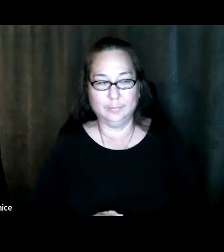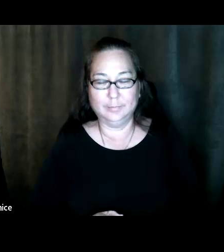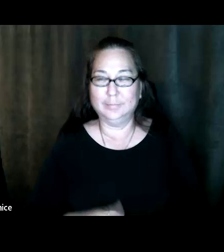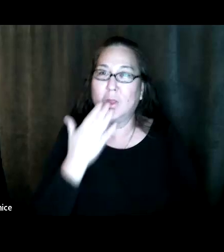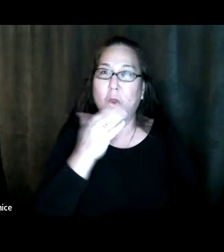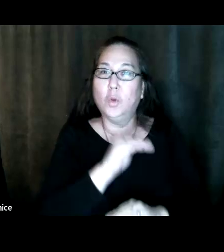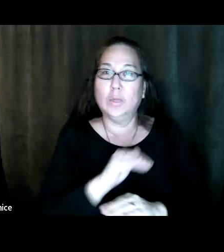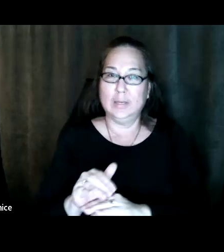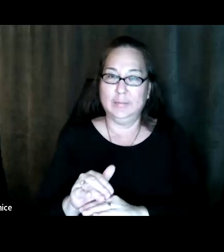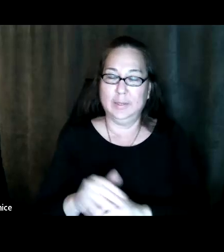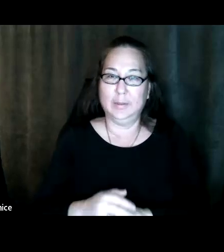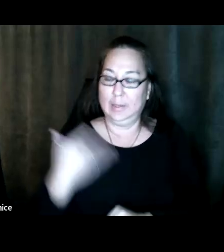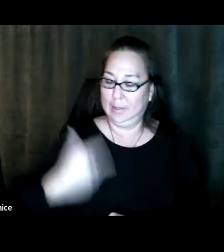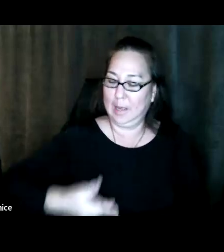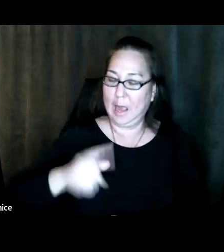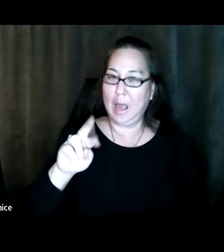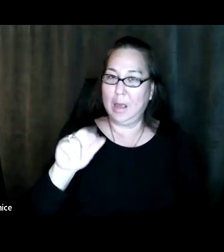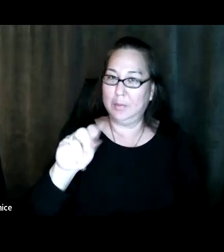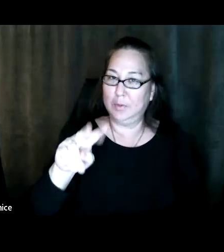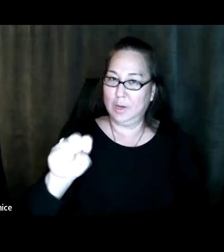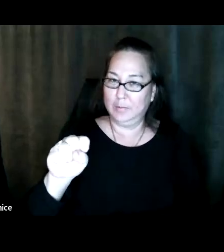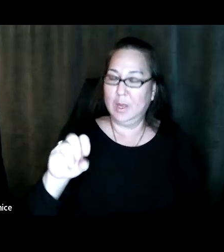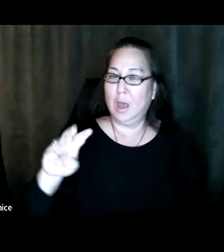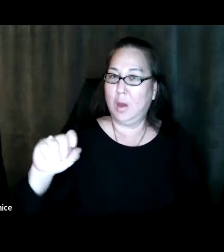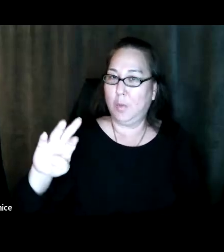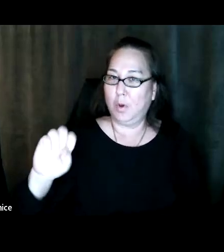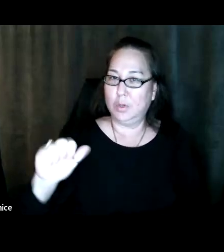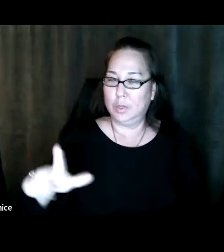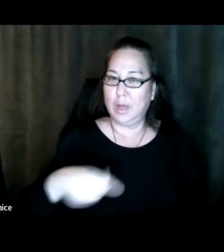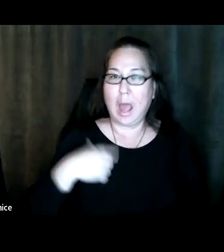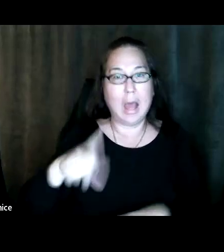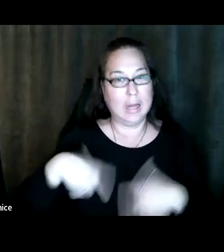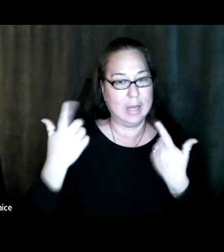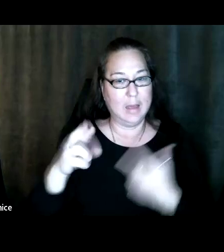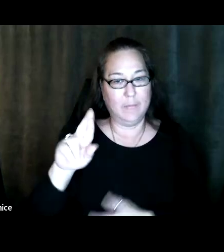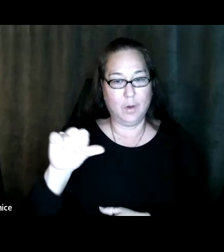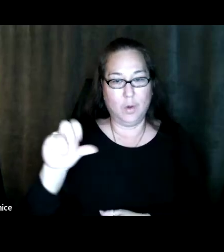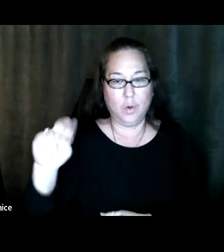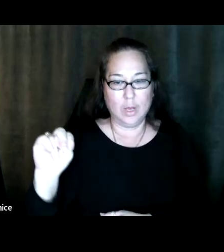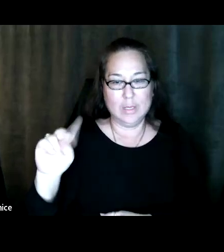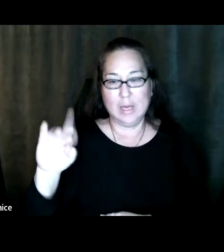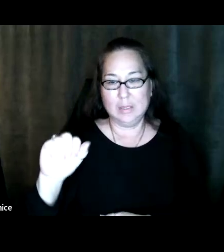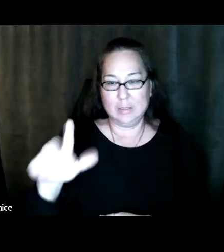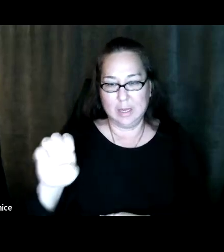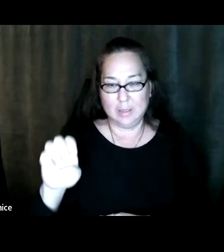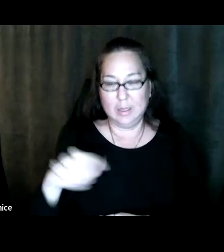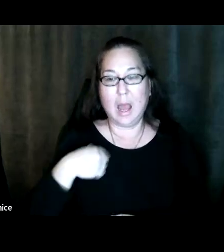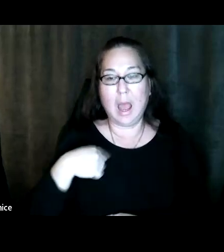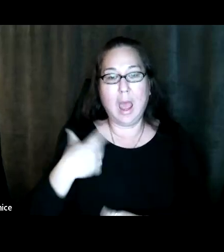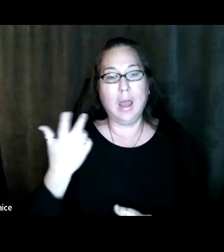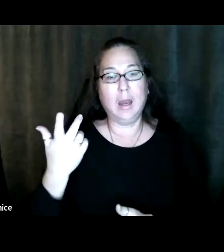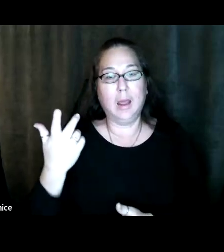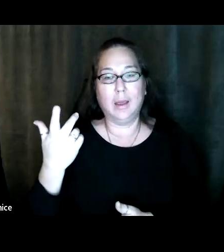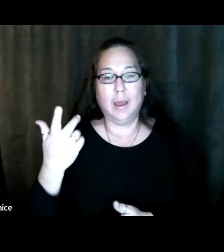Good evening. My name is Travis Marshall. I live in Roslindale, and I'm a parent of students at the English High School and the